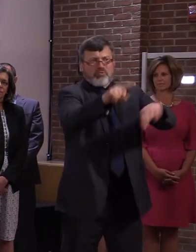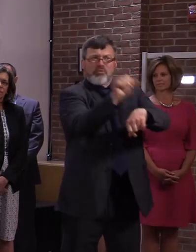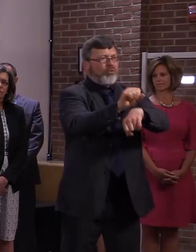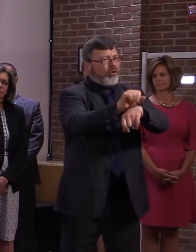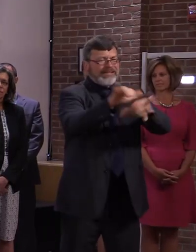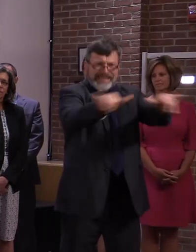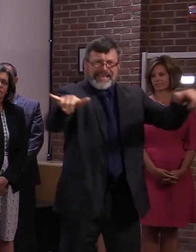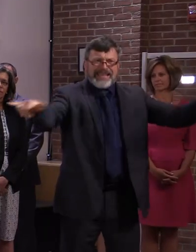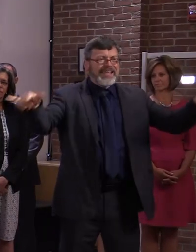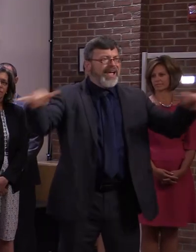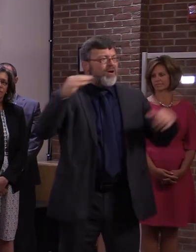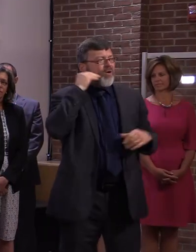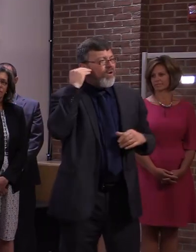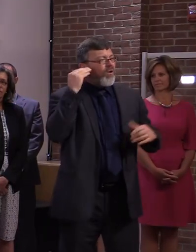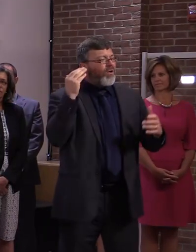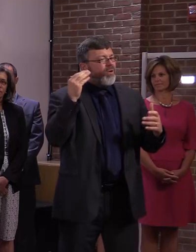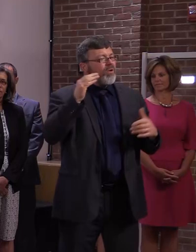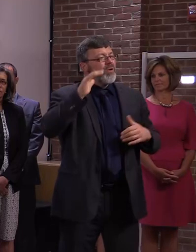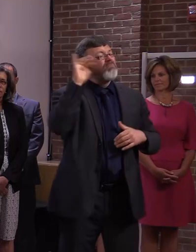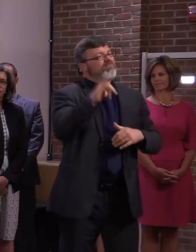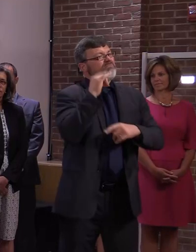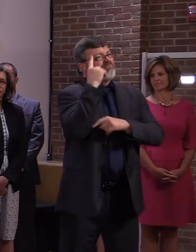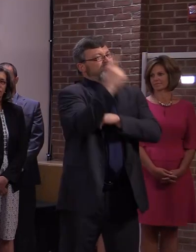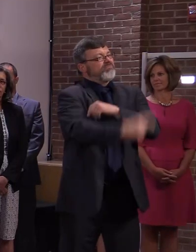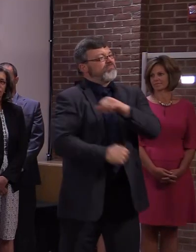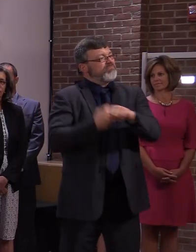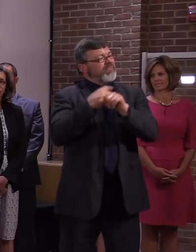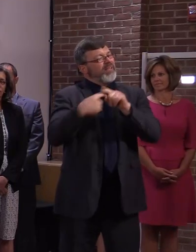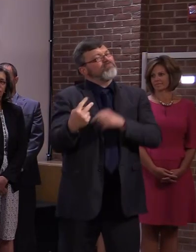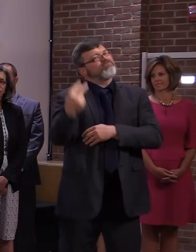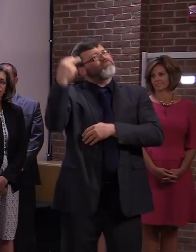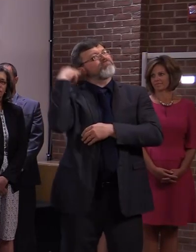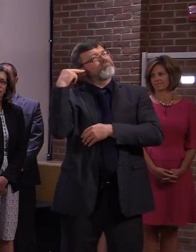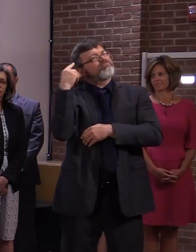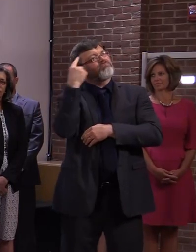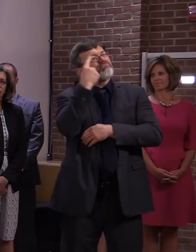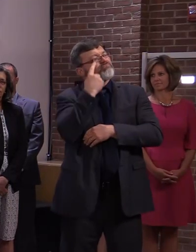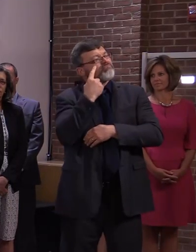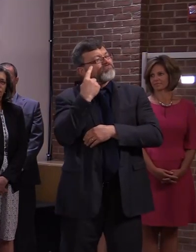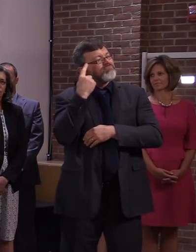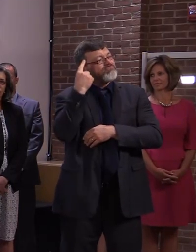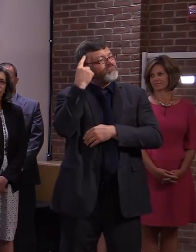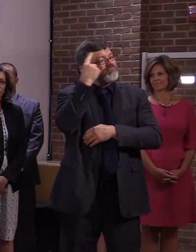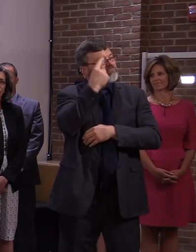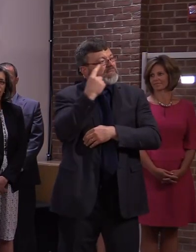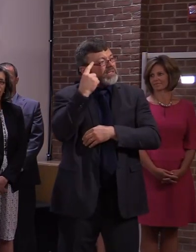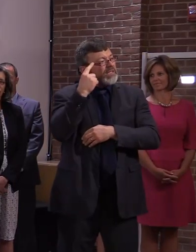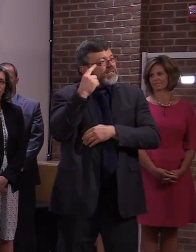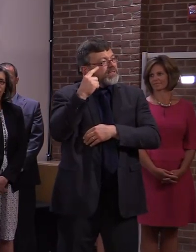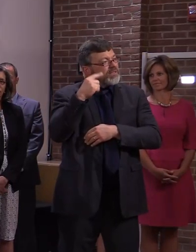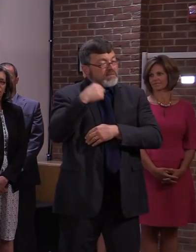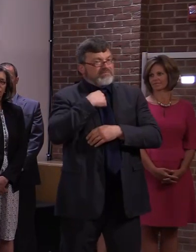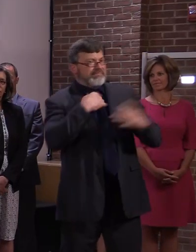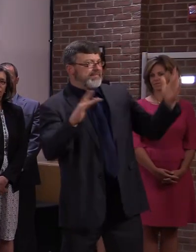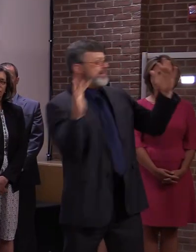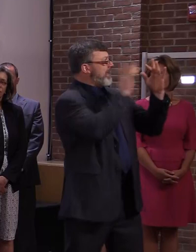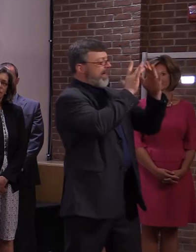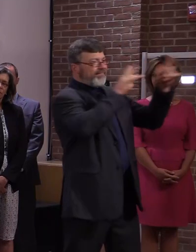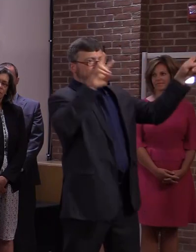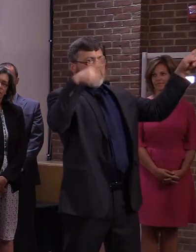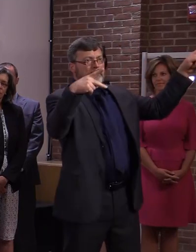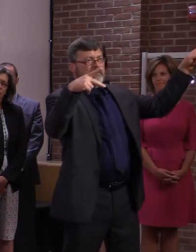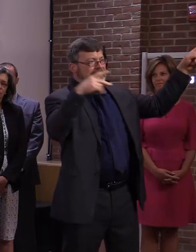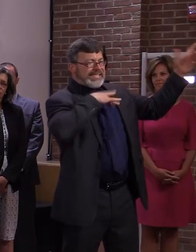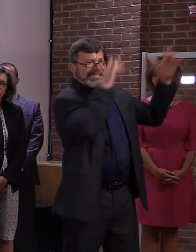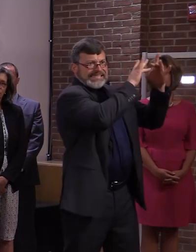I think back to the early days, calling the vice president because we didn't think we had enough test kits to get us through